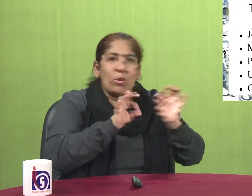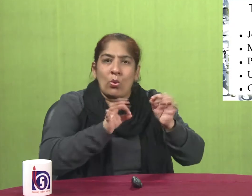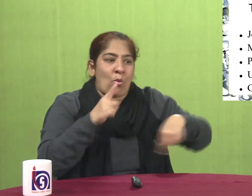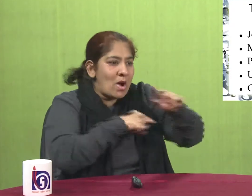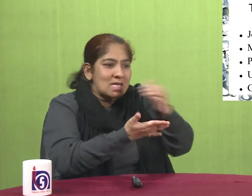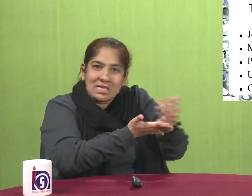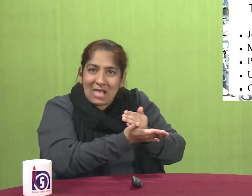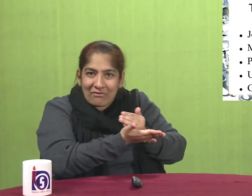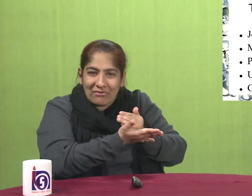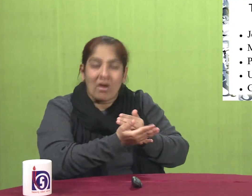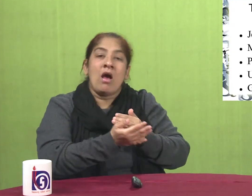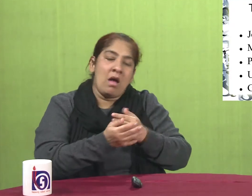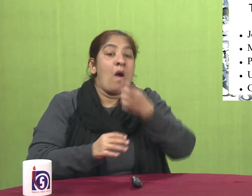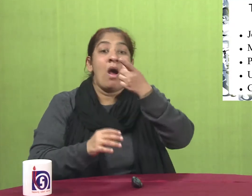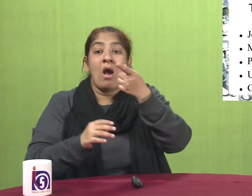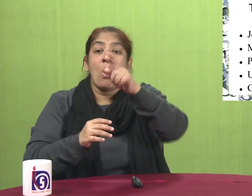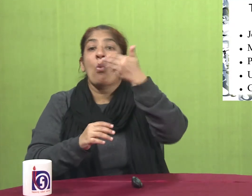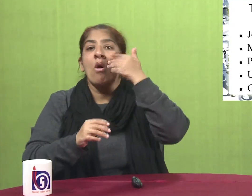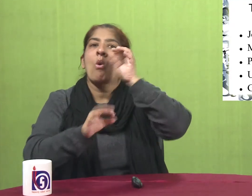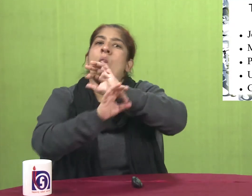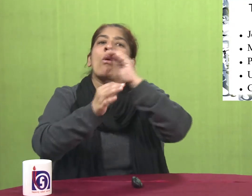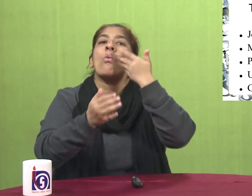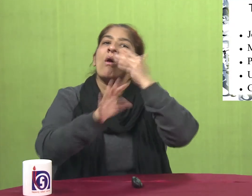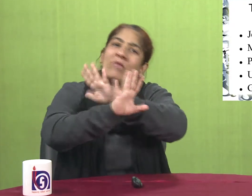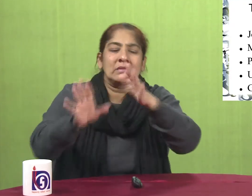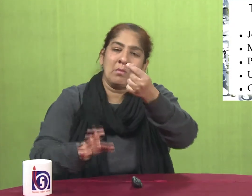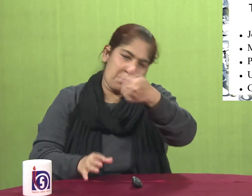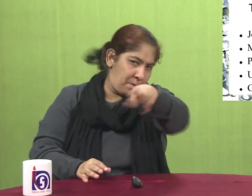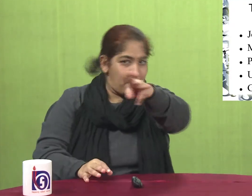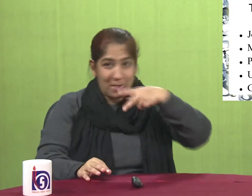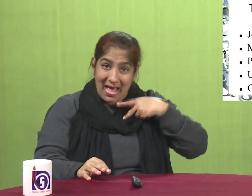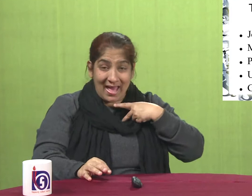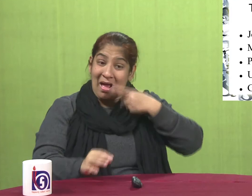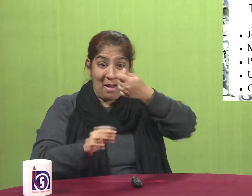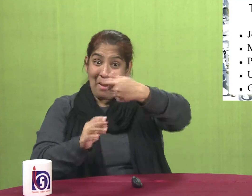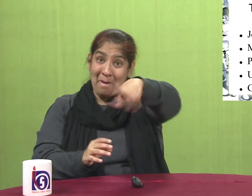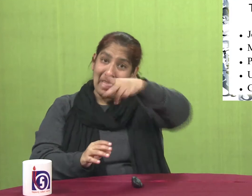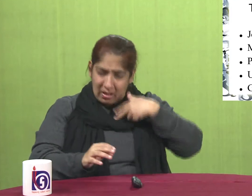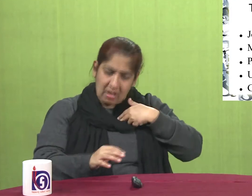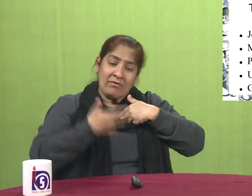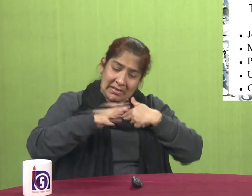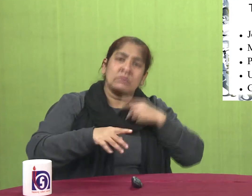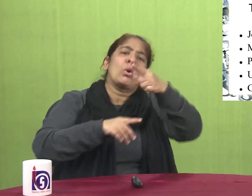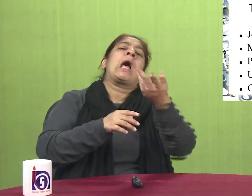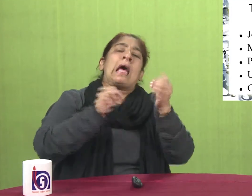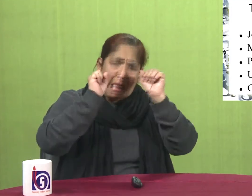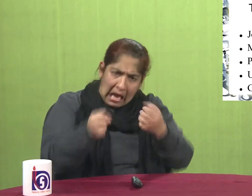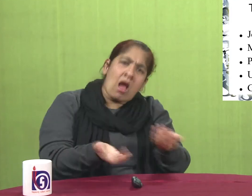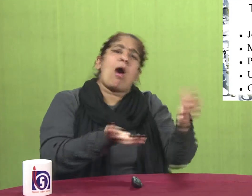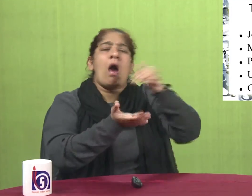there's no happened, you can always get the refund. And again, you can do another policy